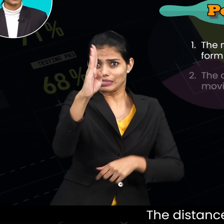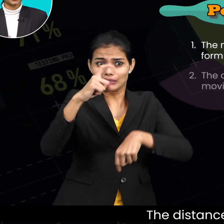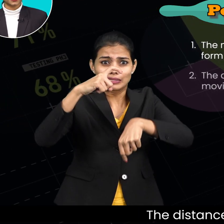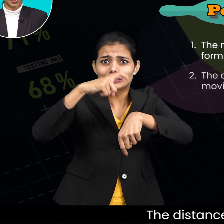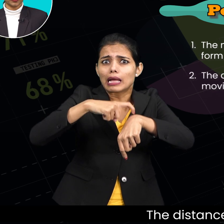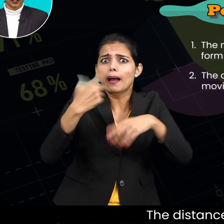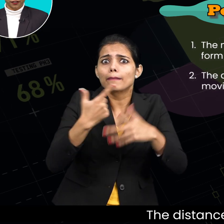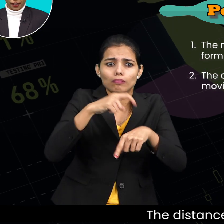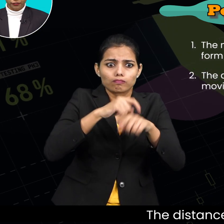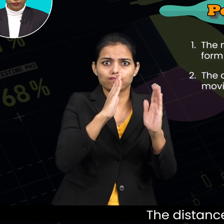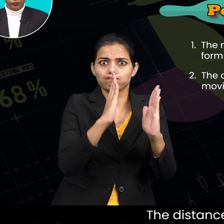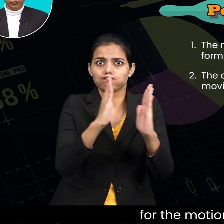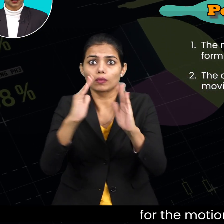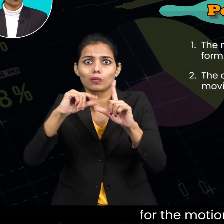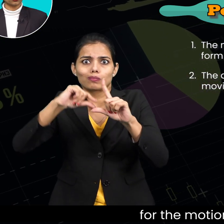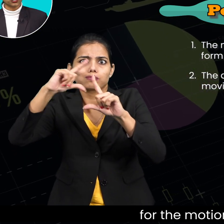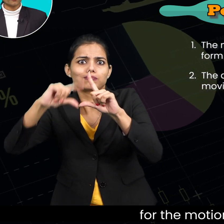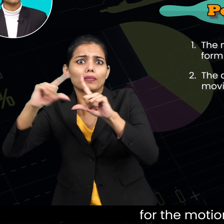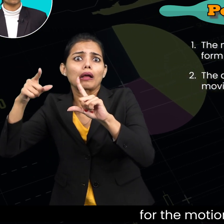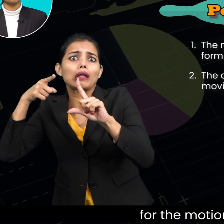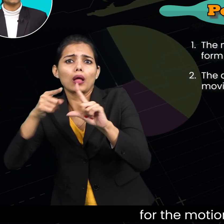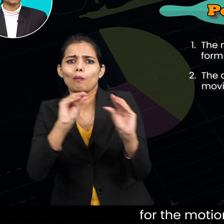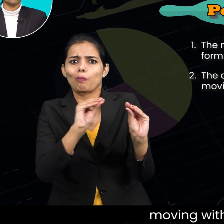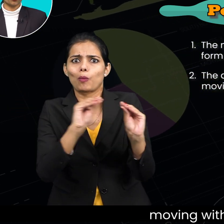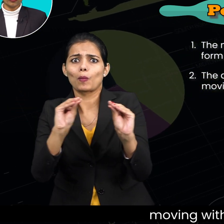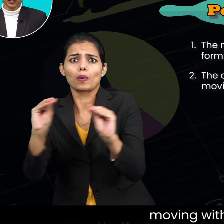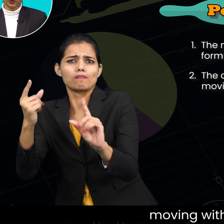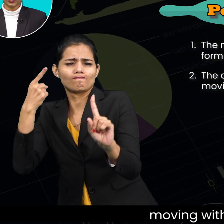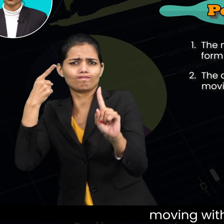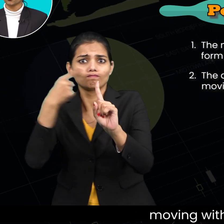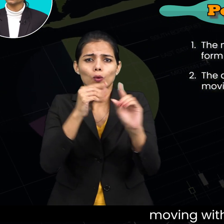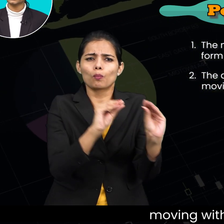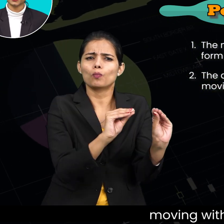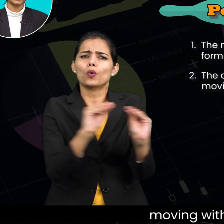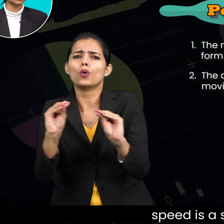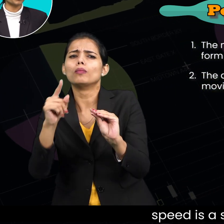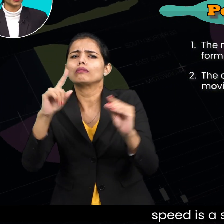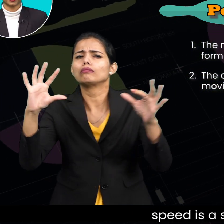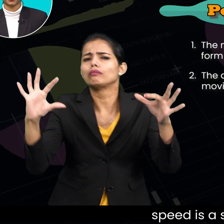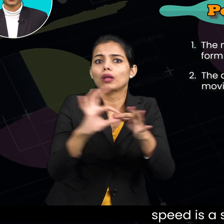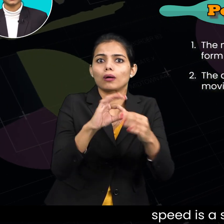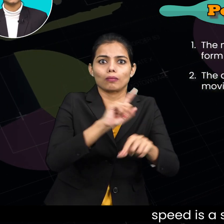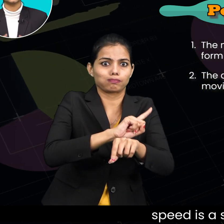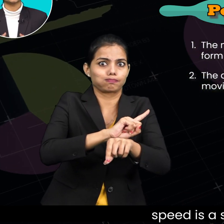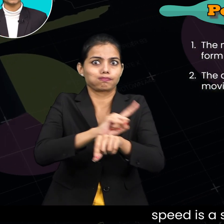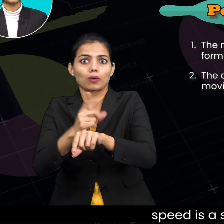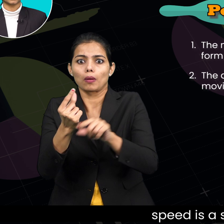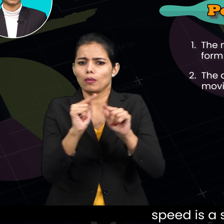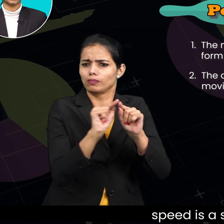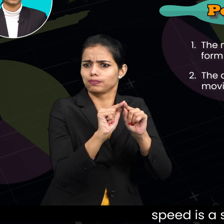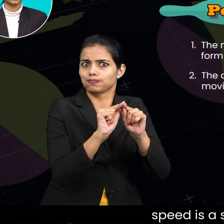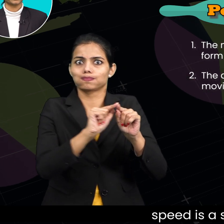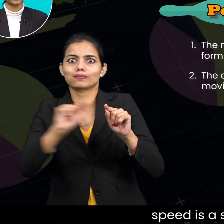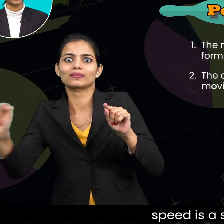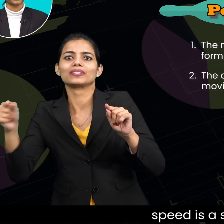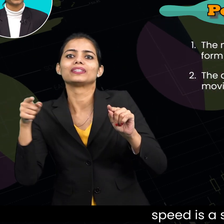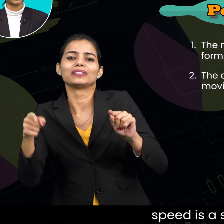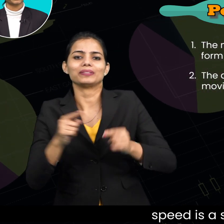The distance time graph for the motion of an object moving with a constant speed is a straight line.